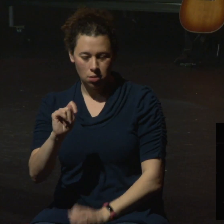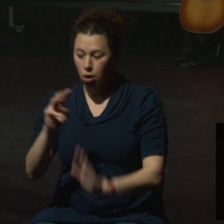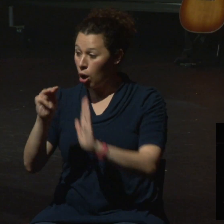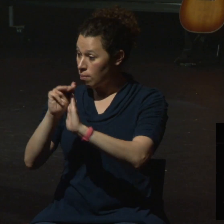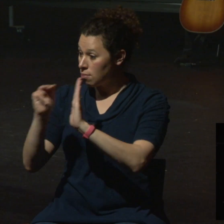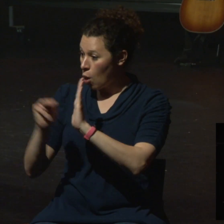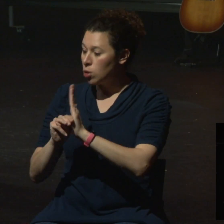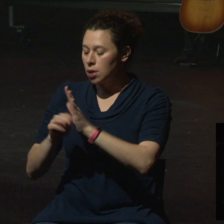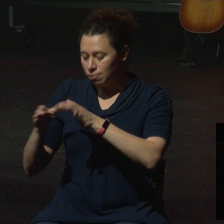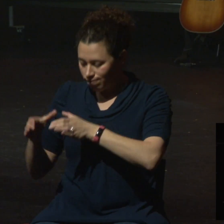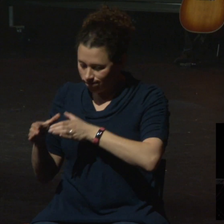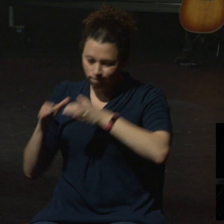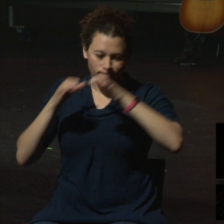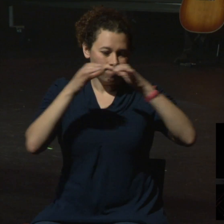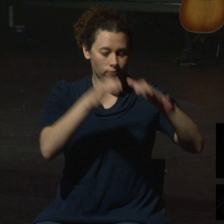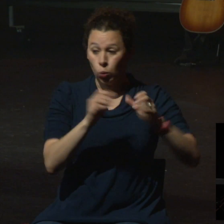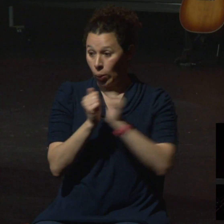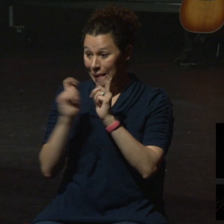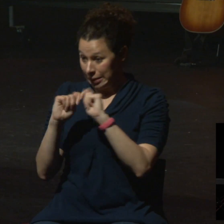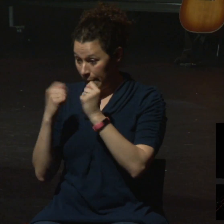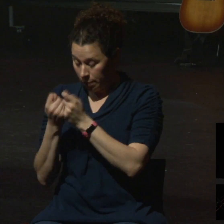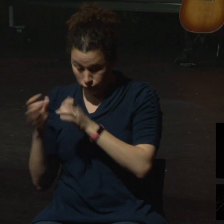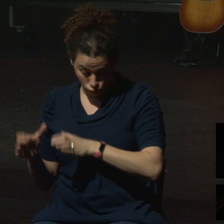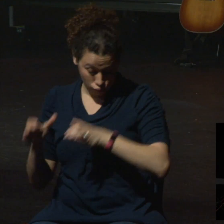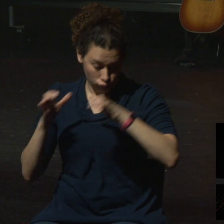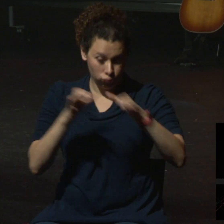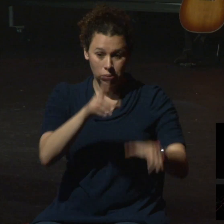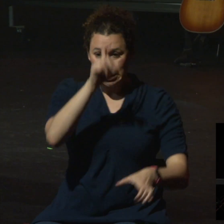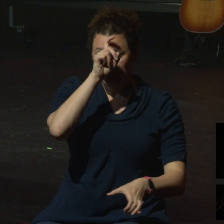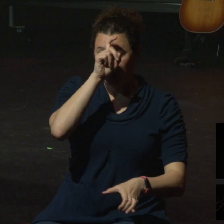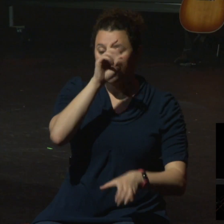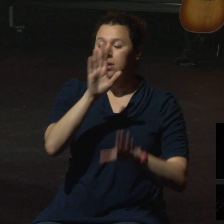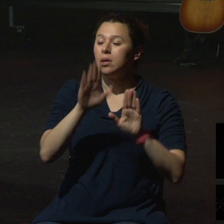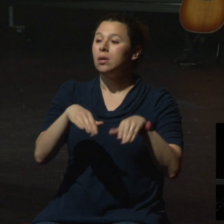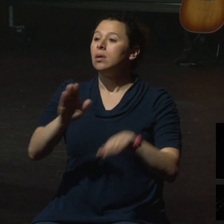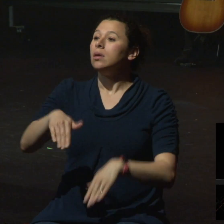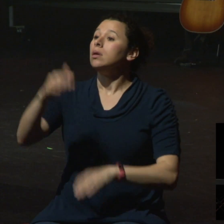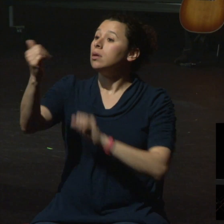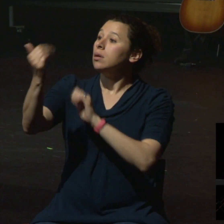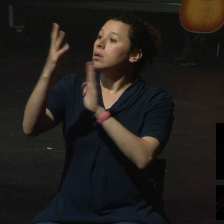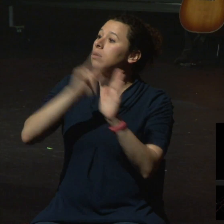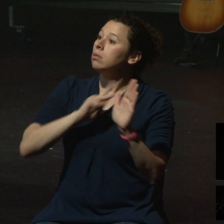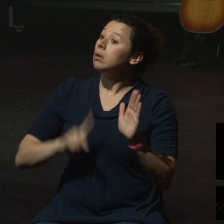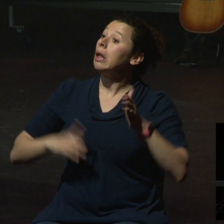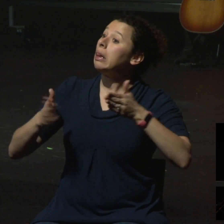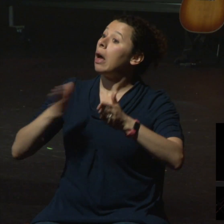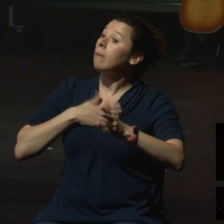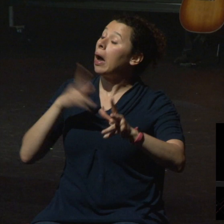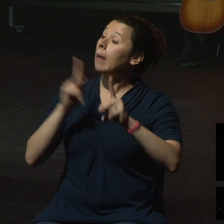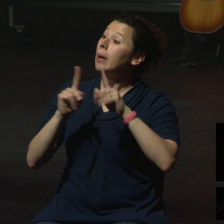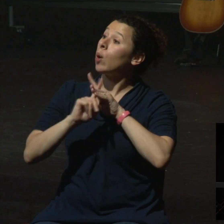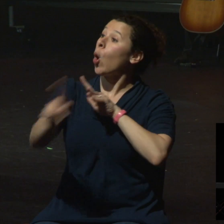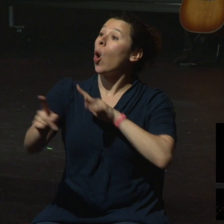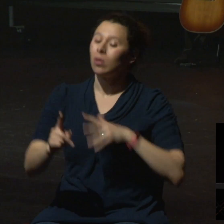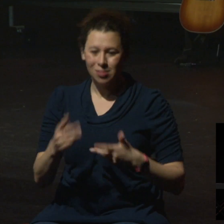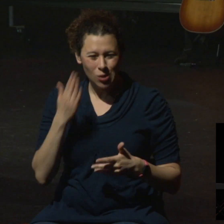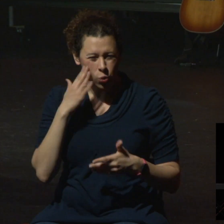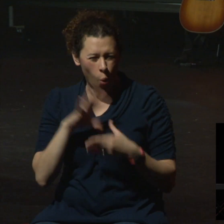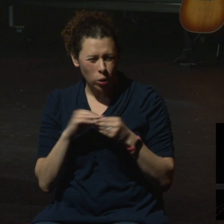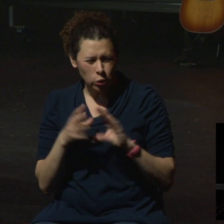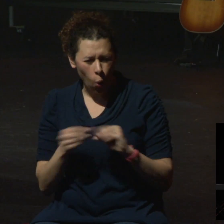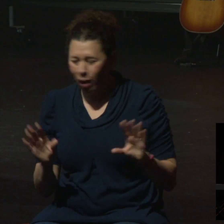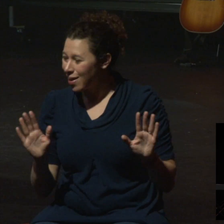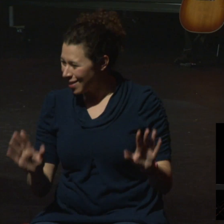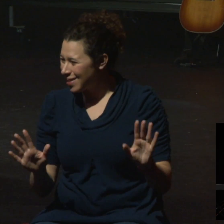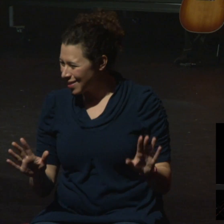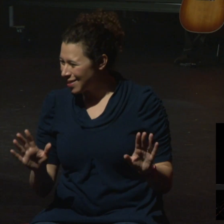now. Gets before Pharaoh, hey, let my people go. The story, like all of that, right? Not only